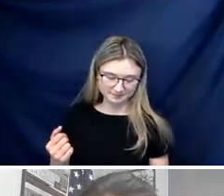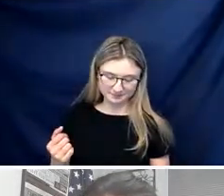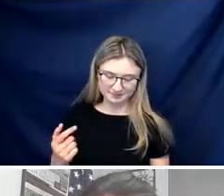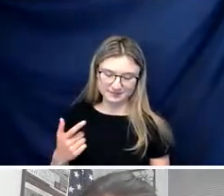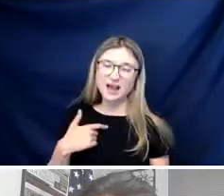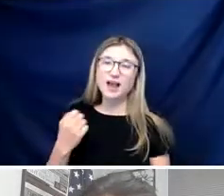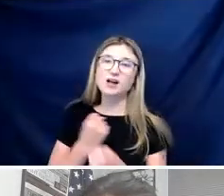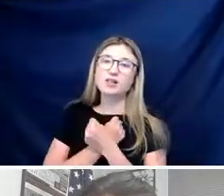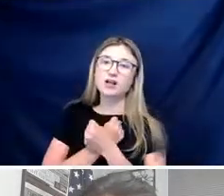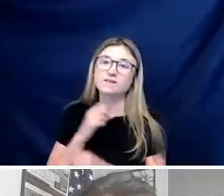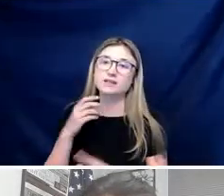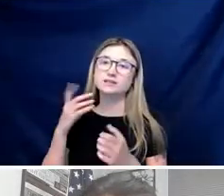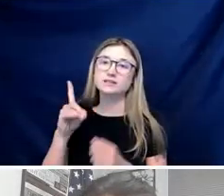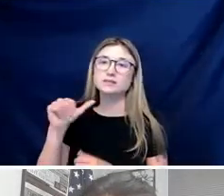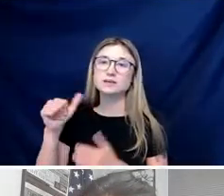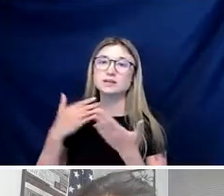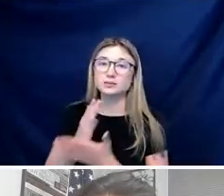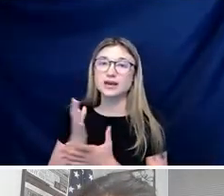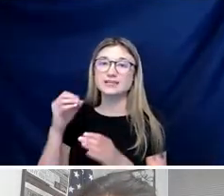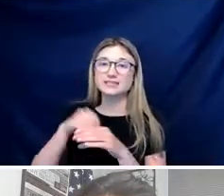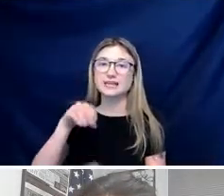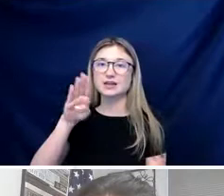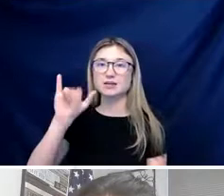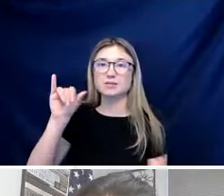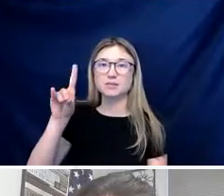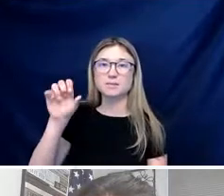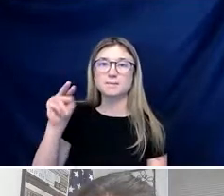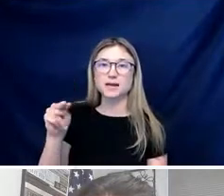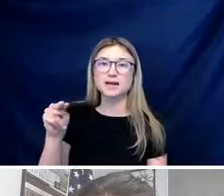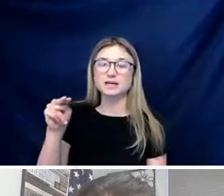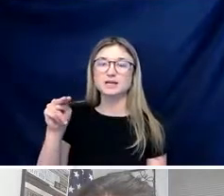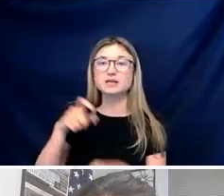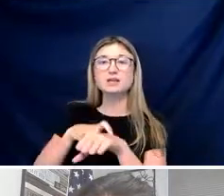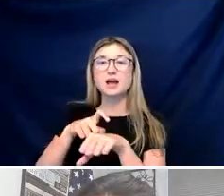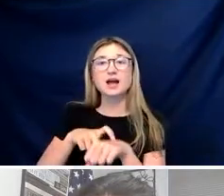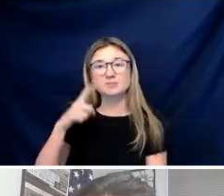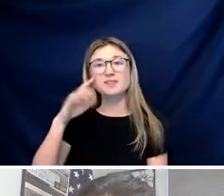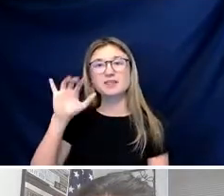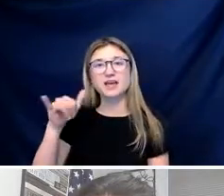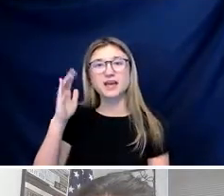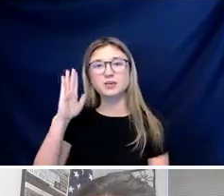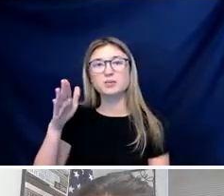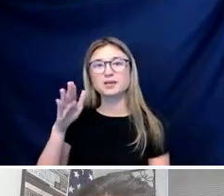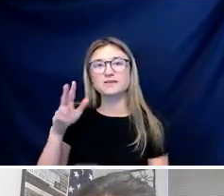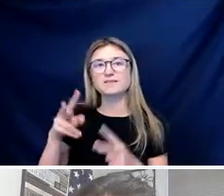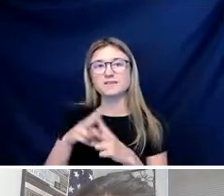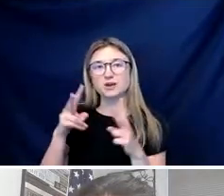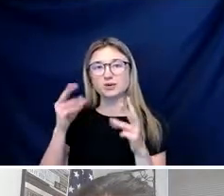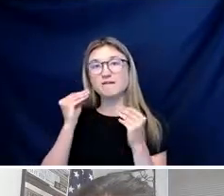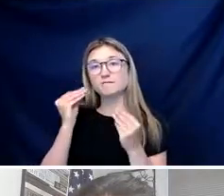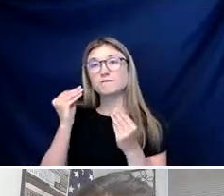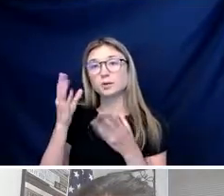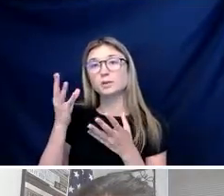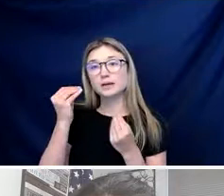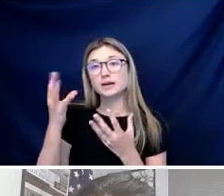the disability rights in Biden era. I think that's going to be really informative. Something I personally would